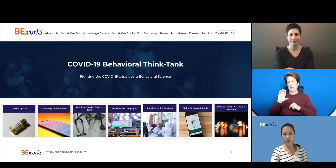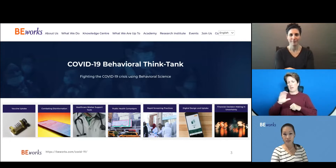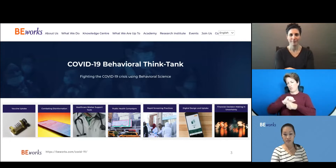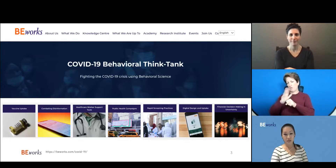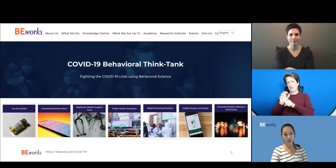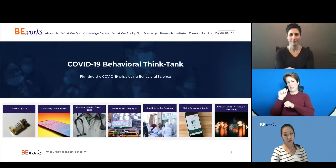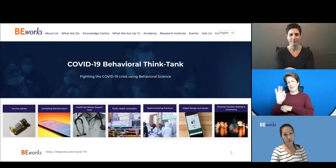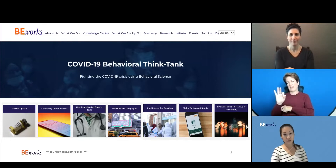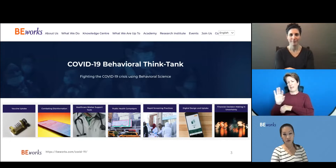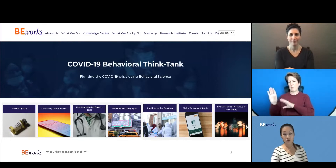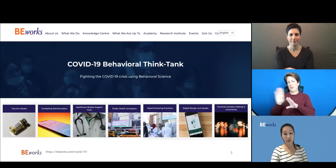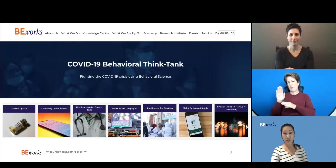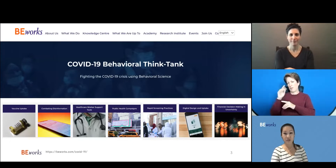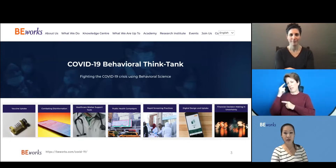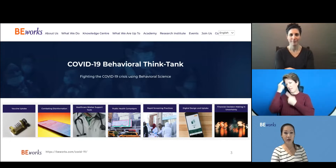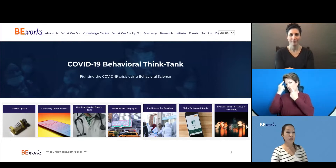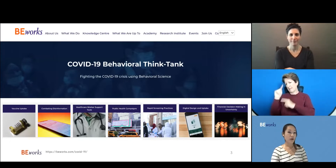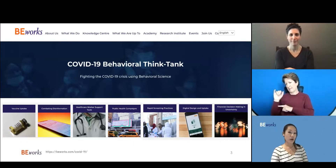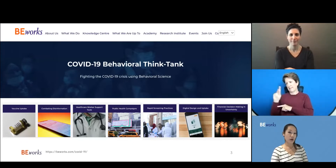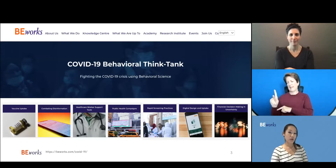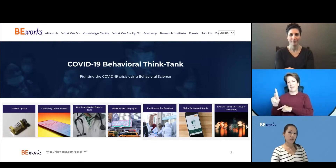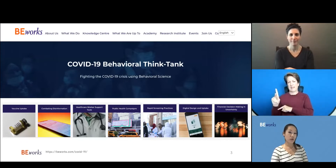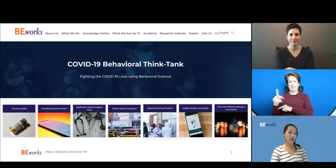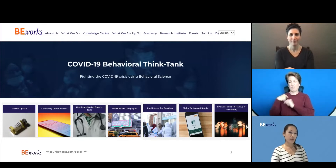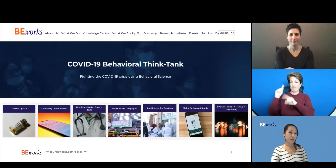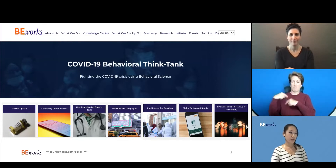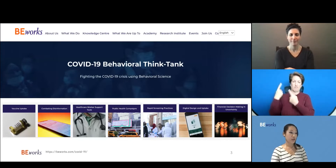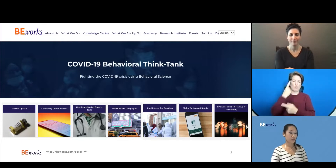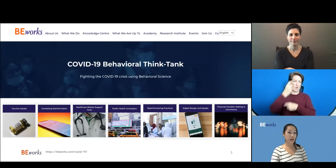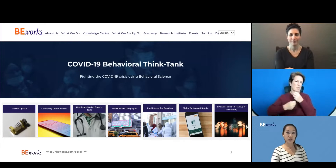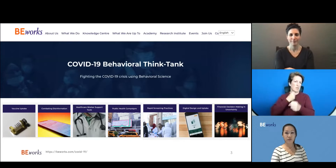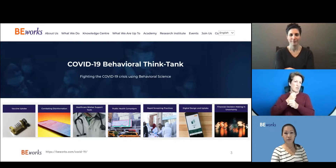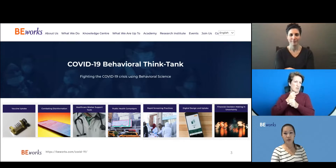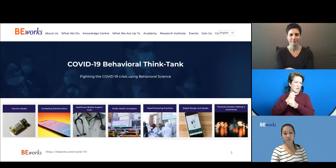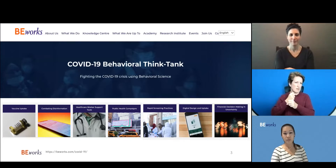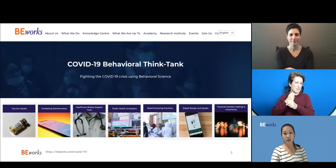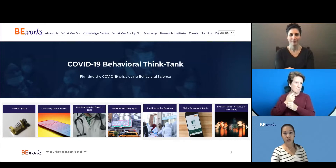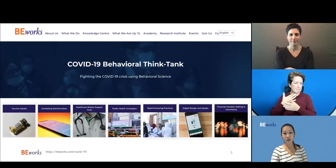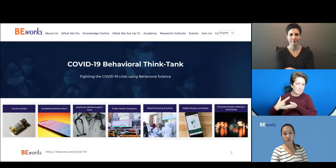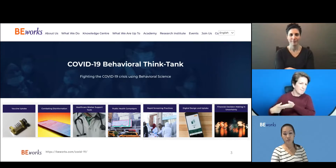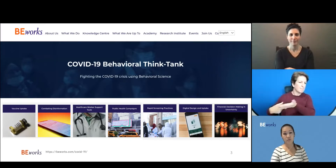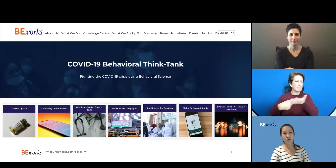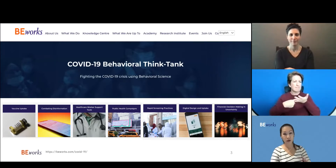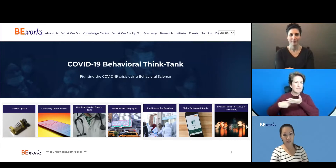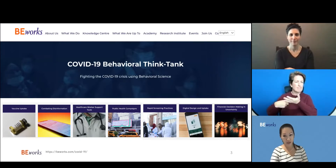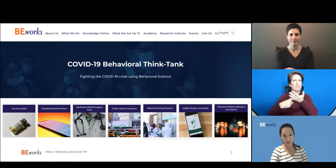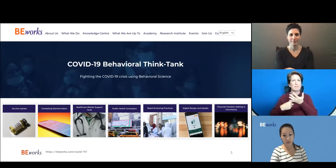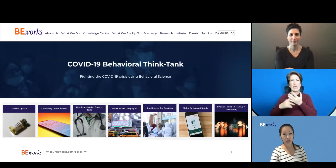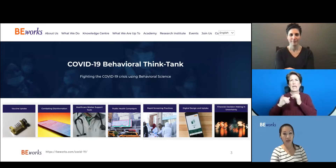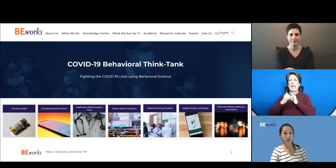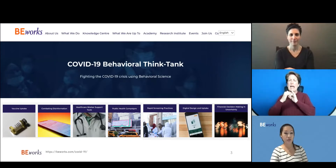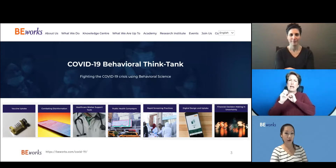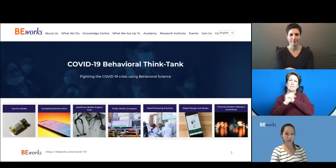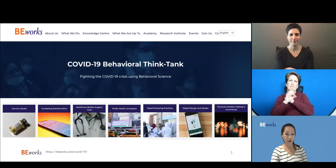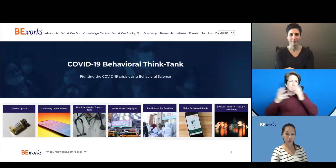the last over a year now on things ranging from how to promote vaccine